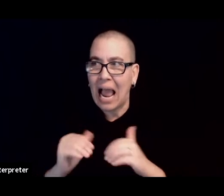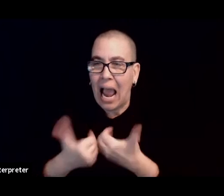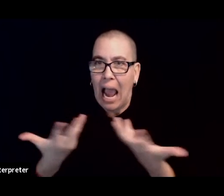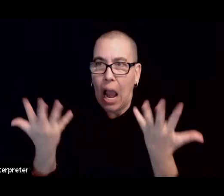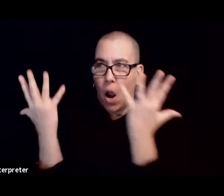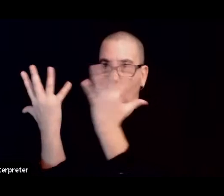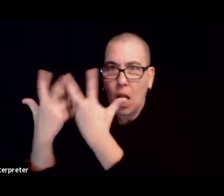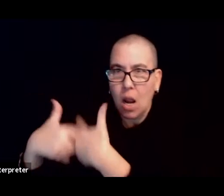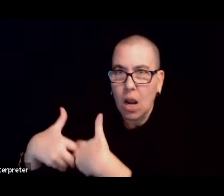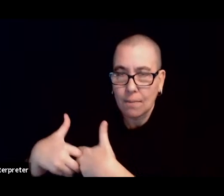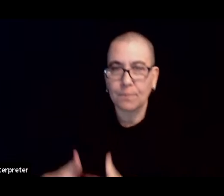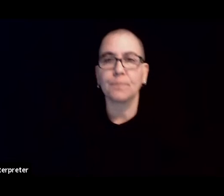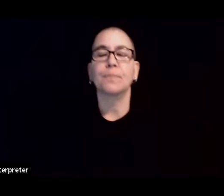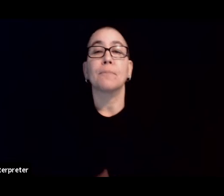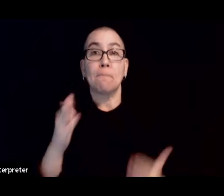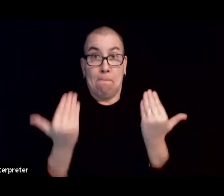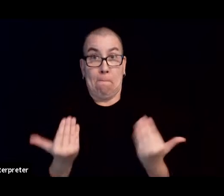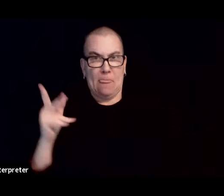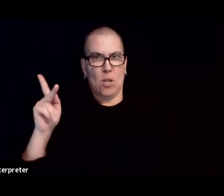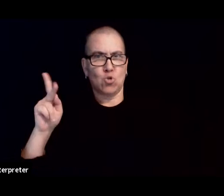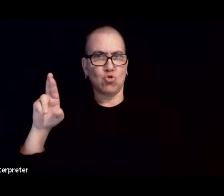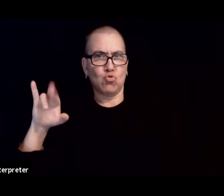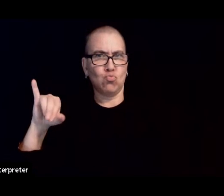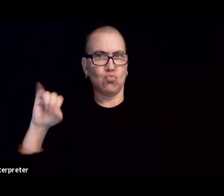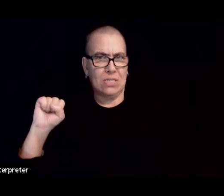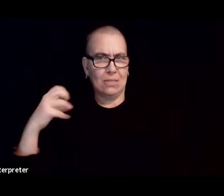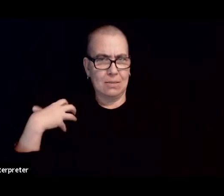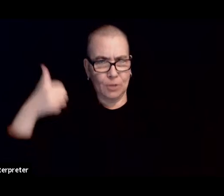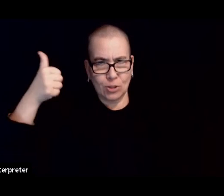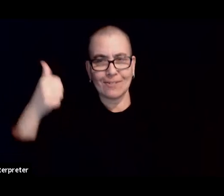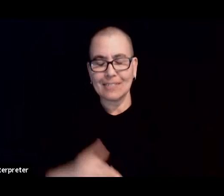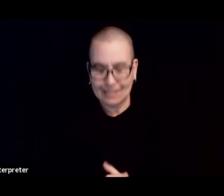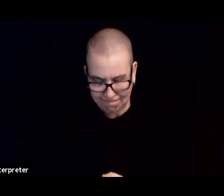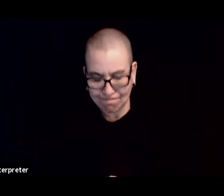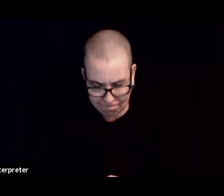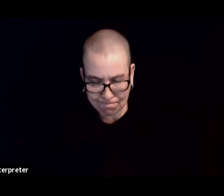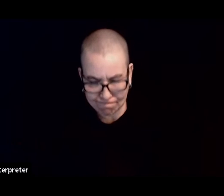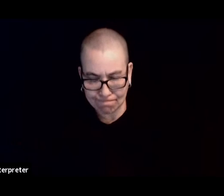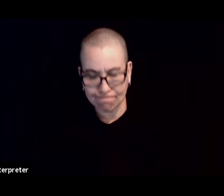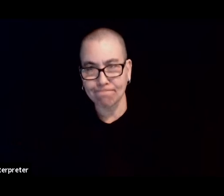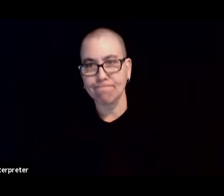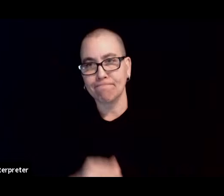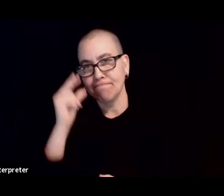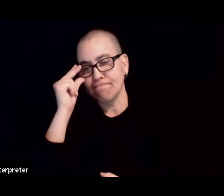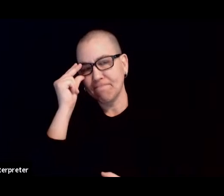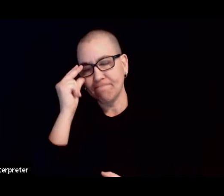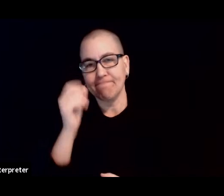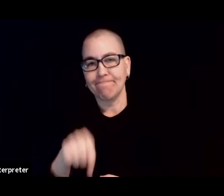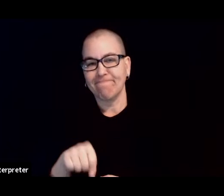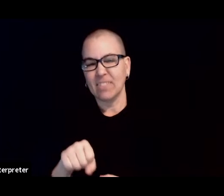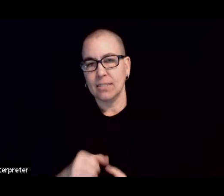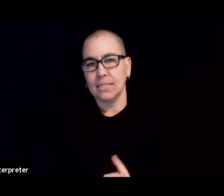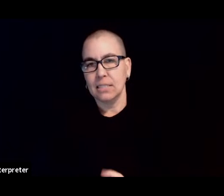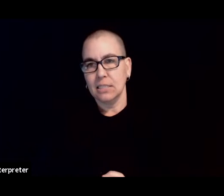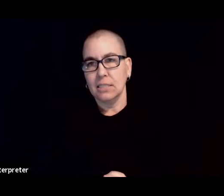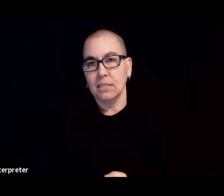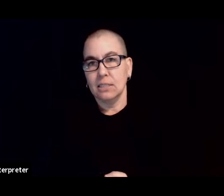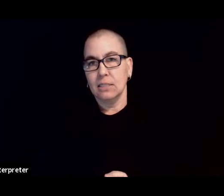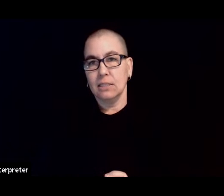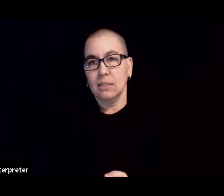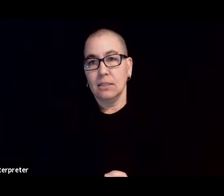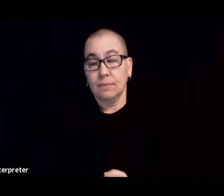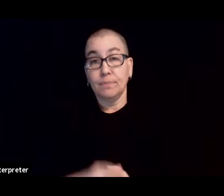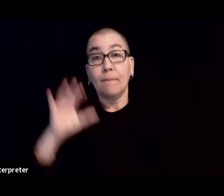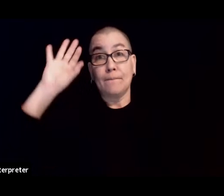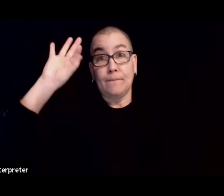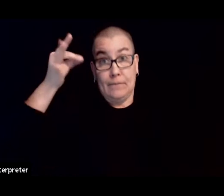a very valid question. So a couple of things. The federal government is doing a pro